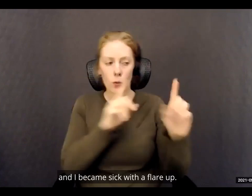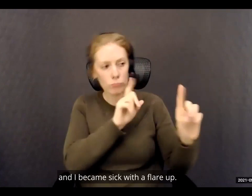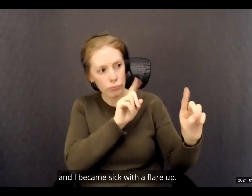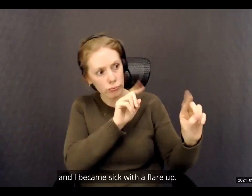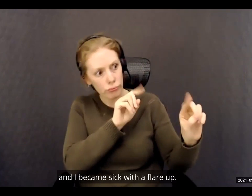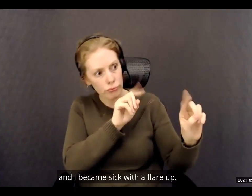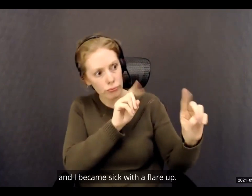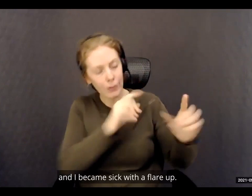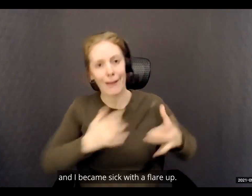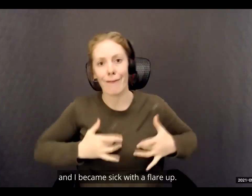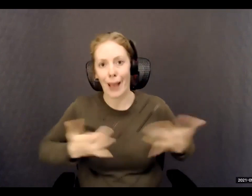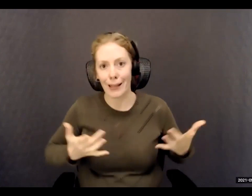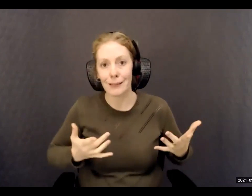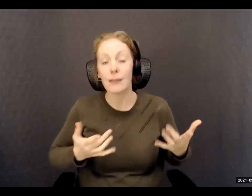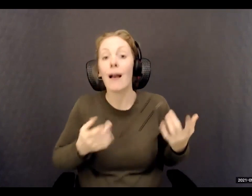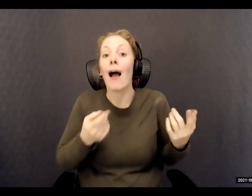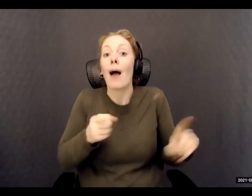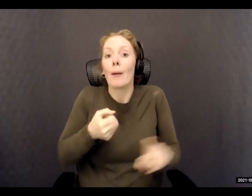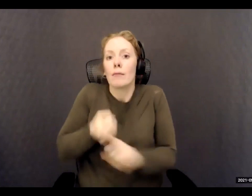I became sick with a flare-up.